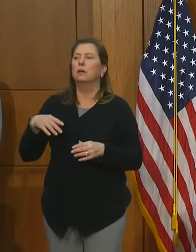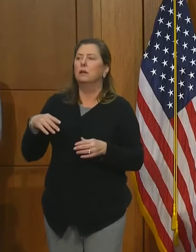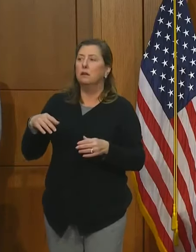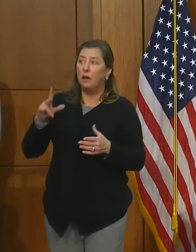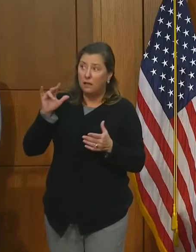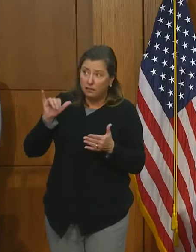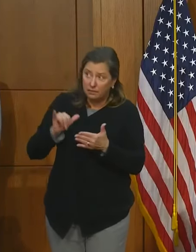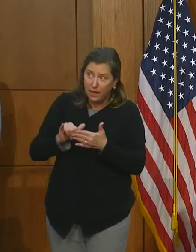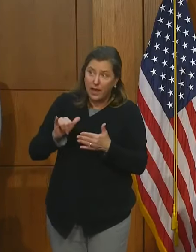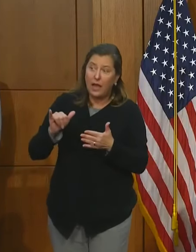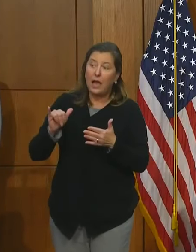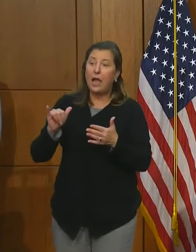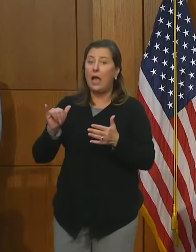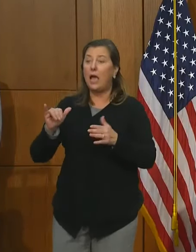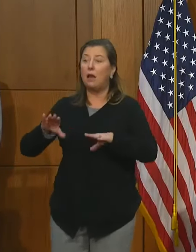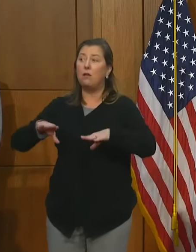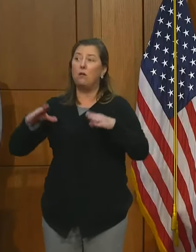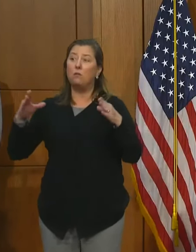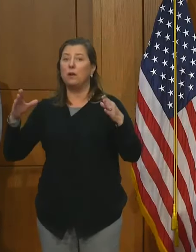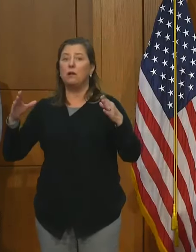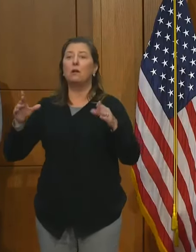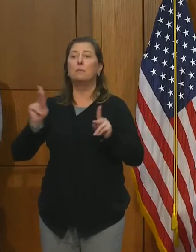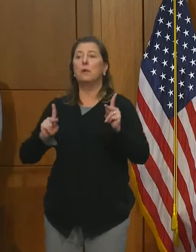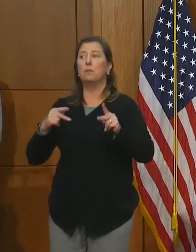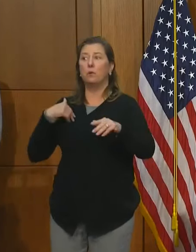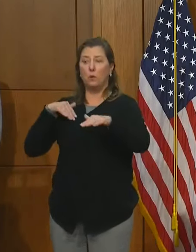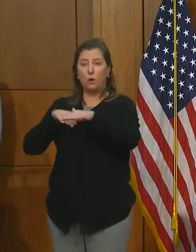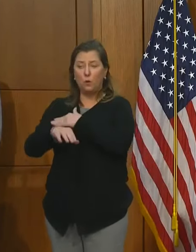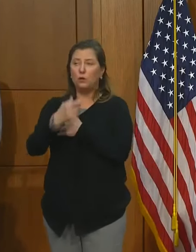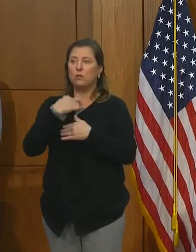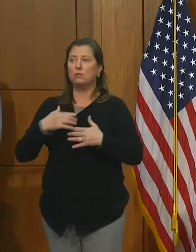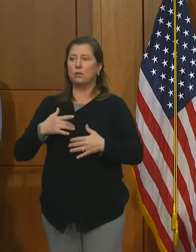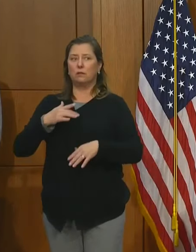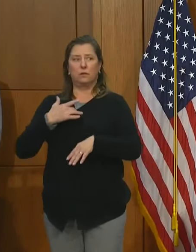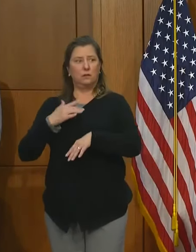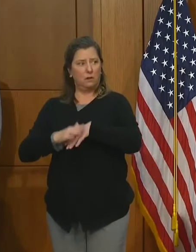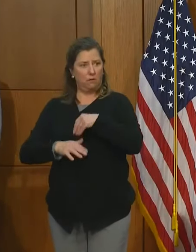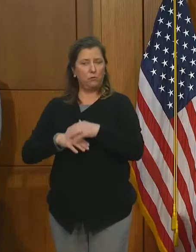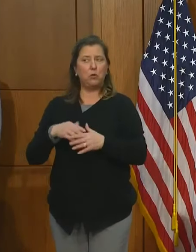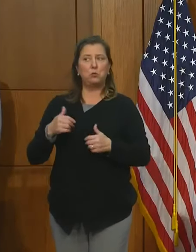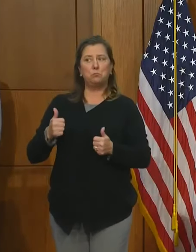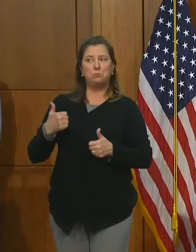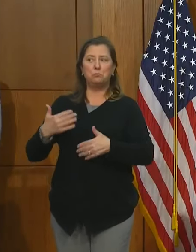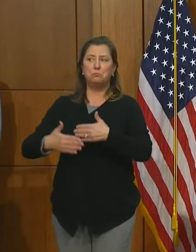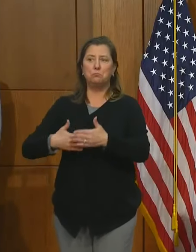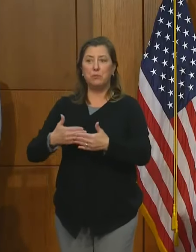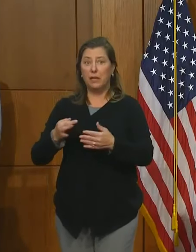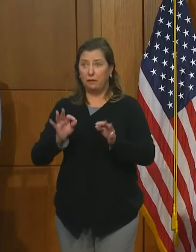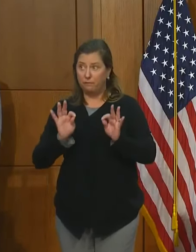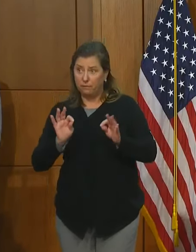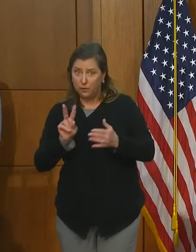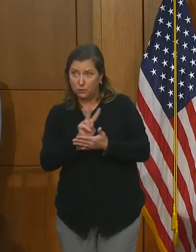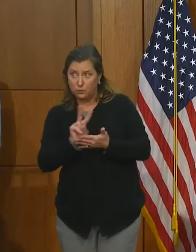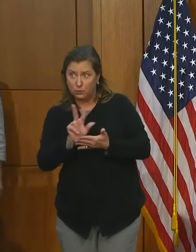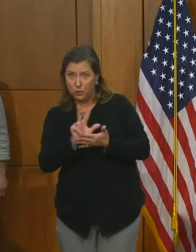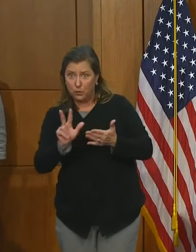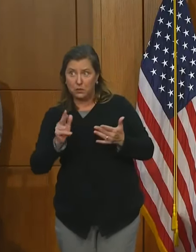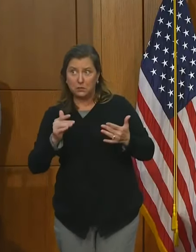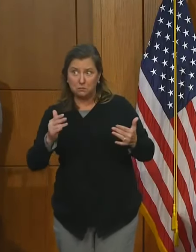for individuals to get back into those restaurants to be comfortable, and if everything goes well over those 2 to 3 weeks, then we